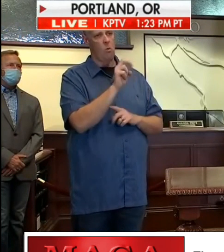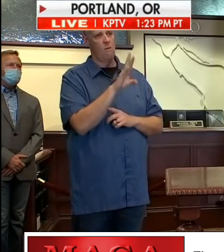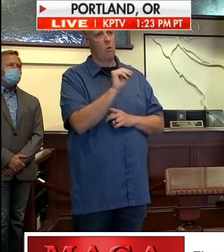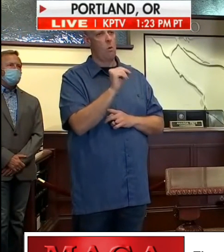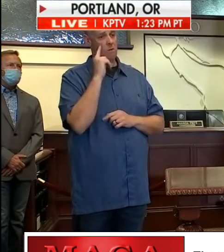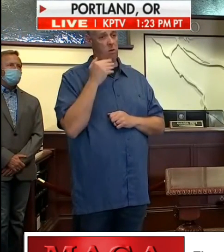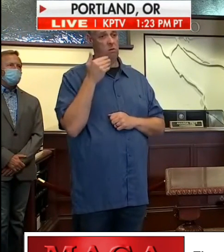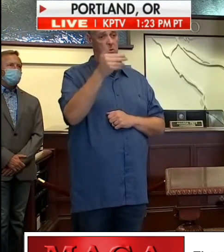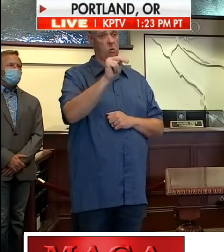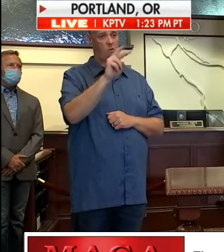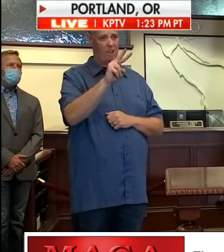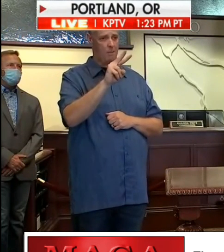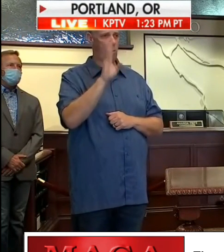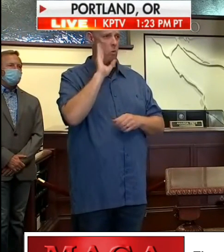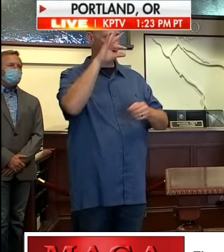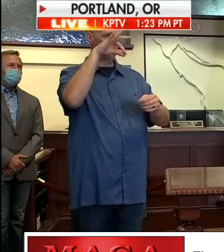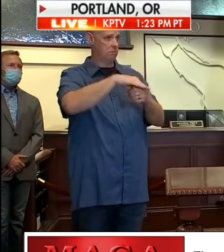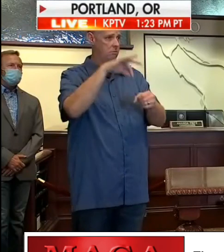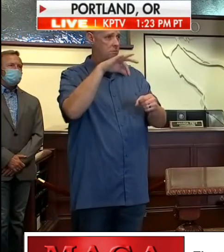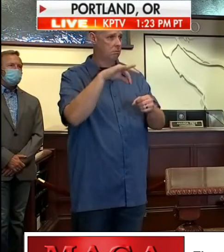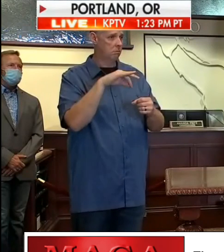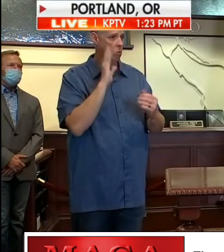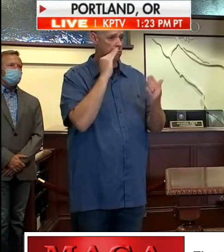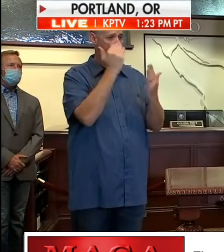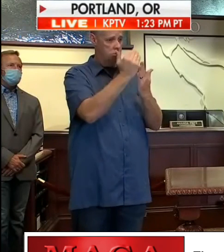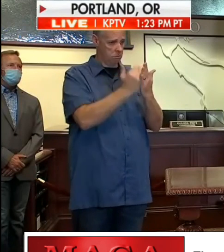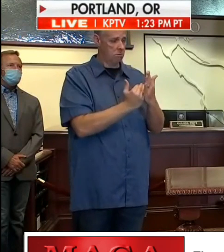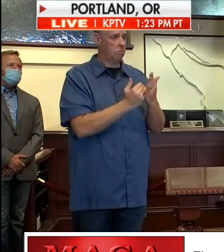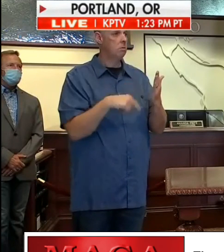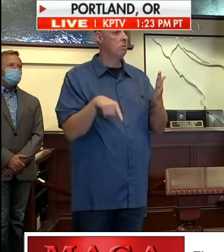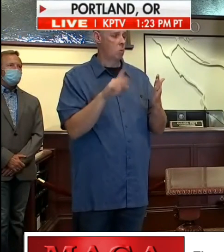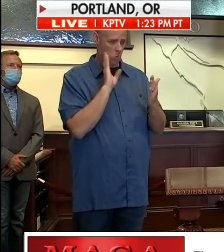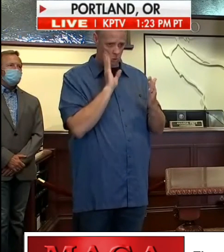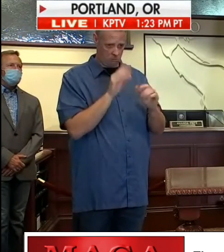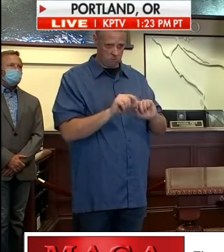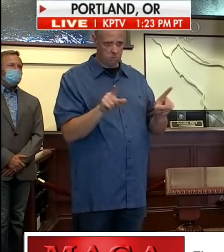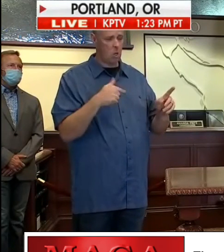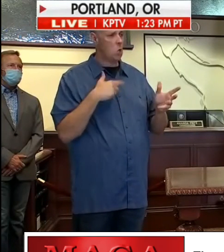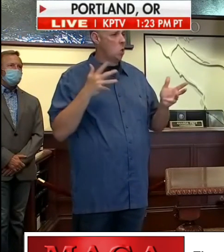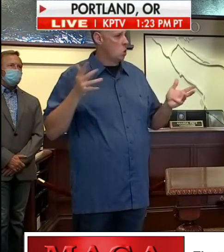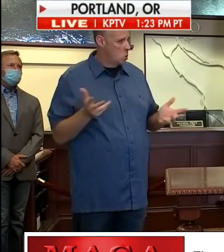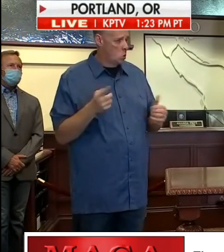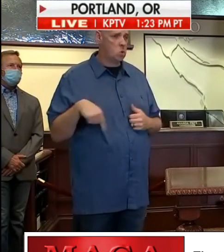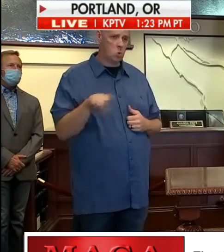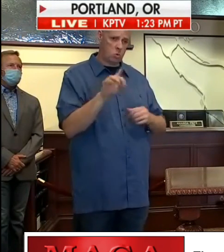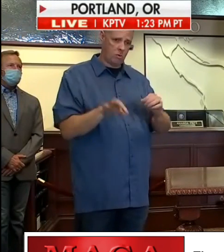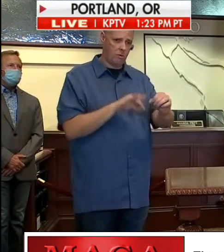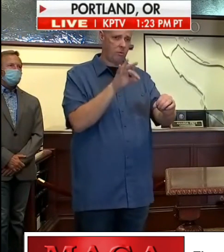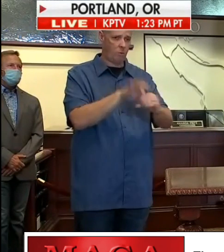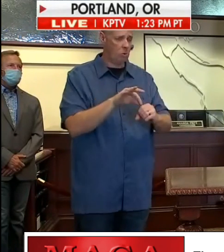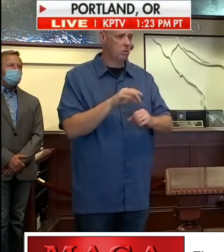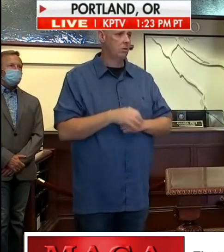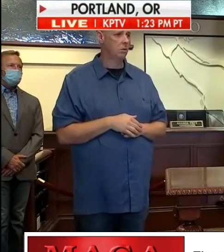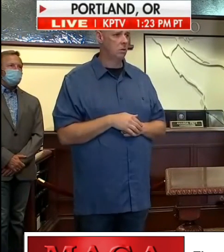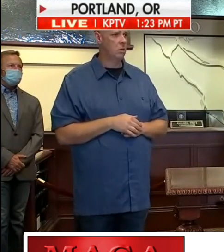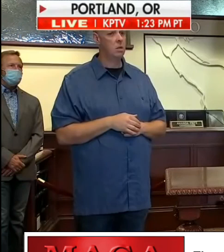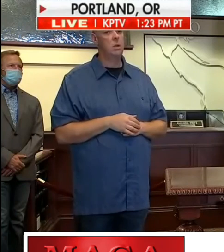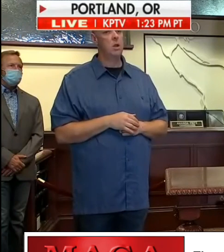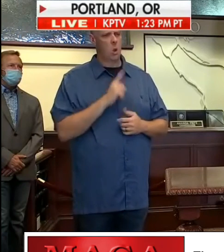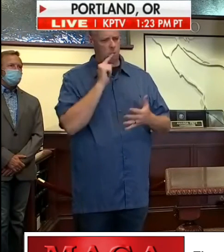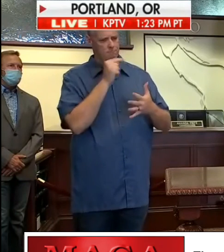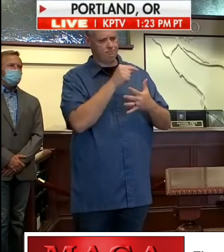on the November ballot when people have an opportunity to cast a vote. I encourage people to vote for that. We committed to